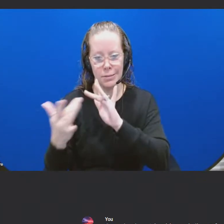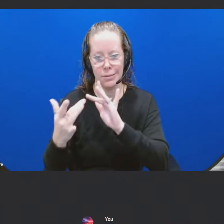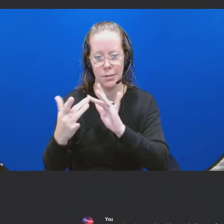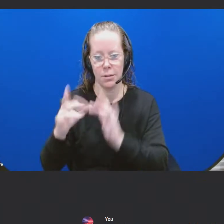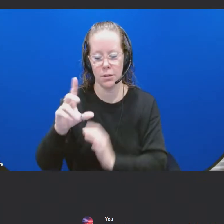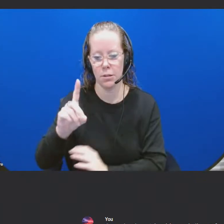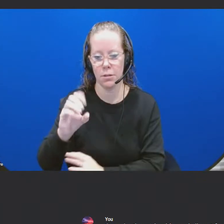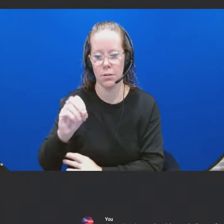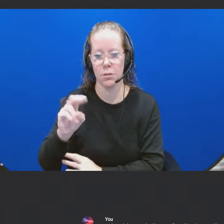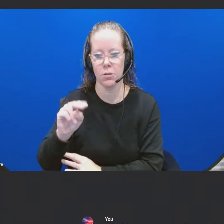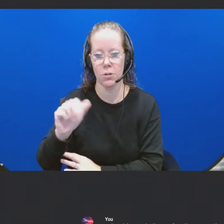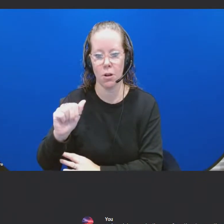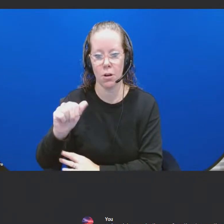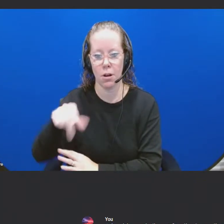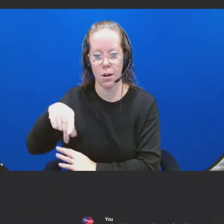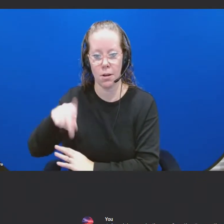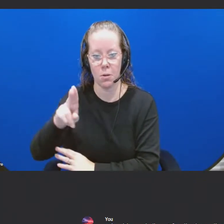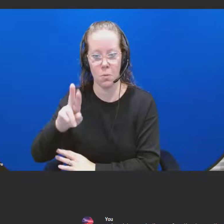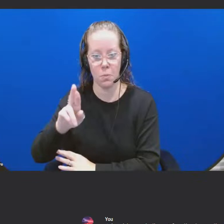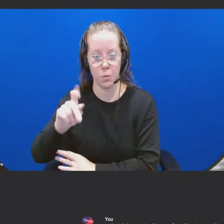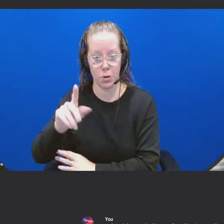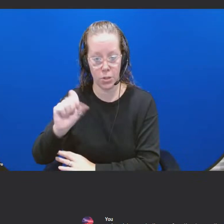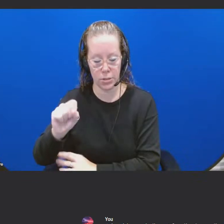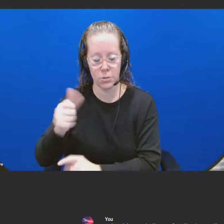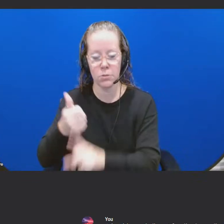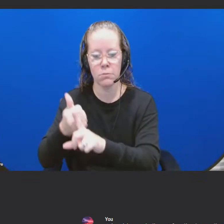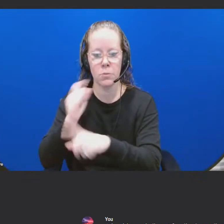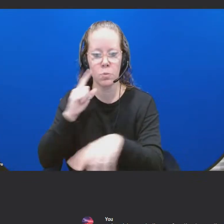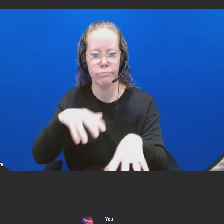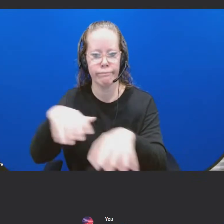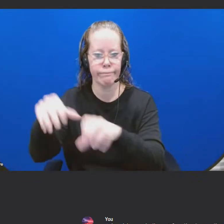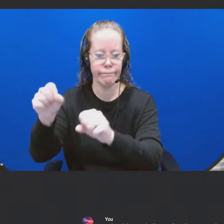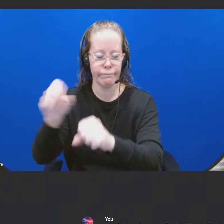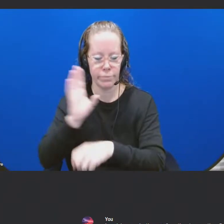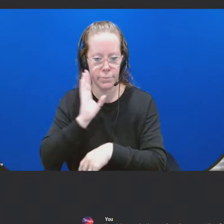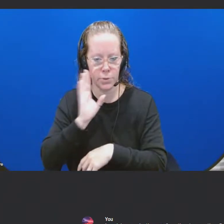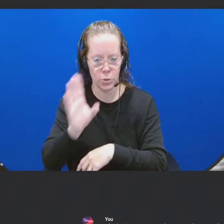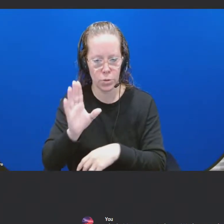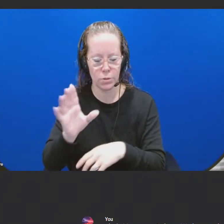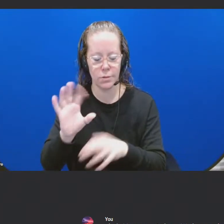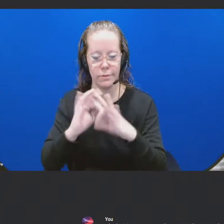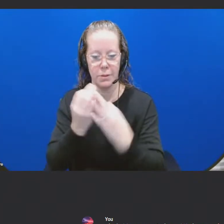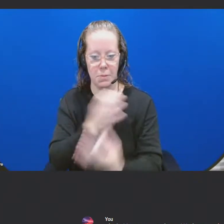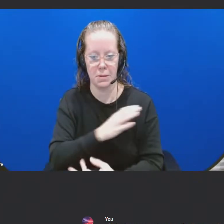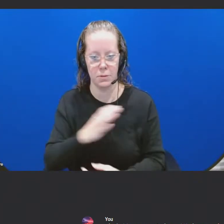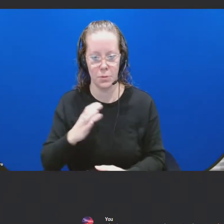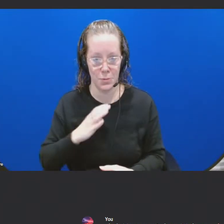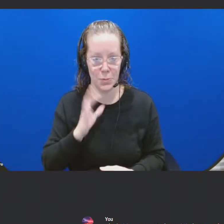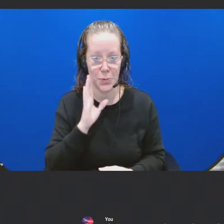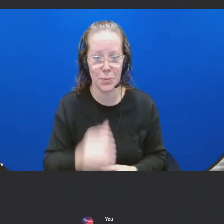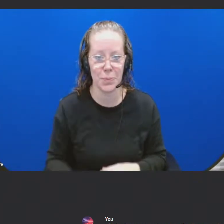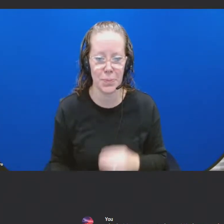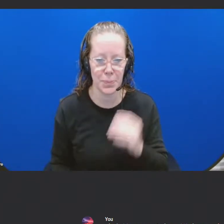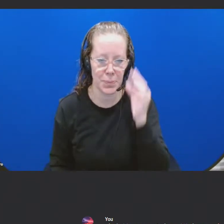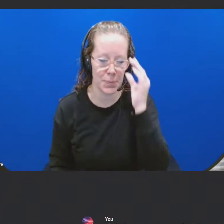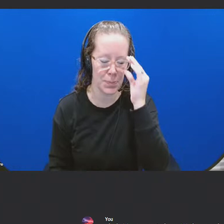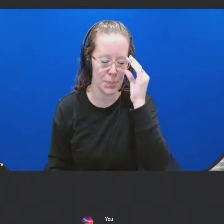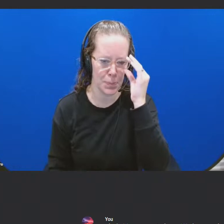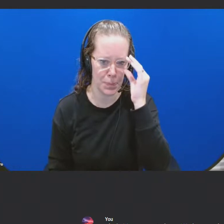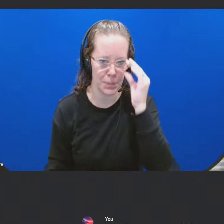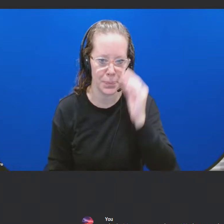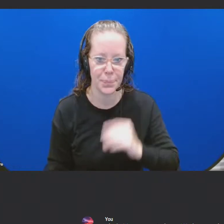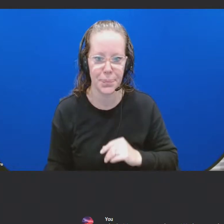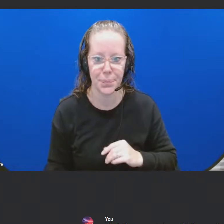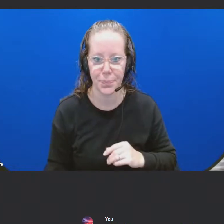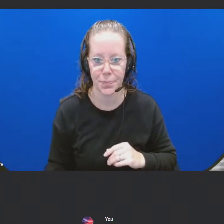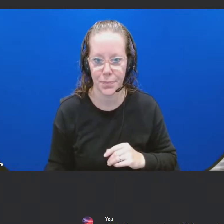as she will facilitate the establishment of the family council. So